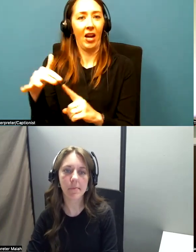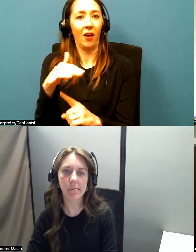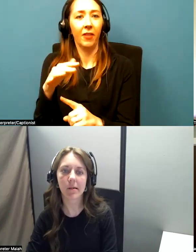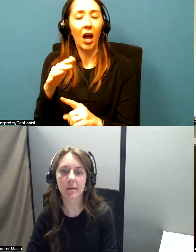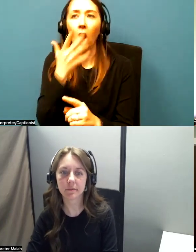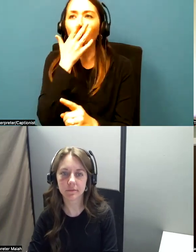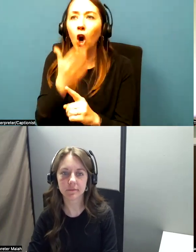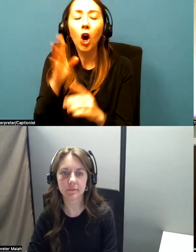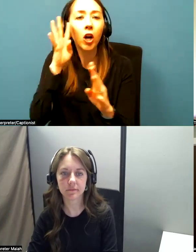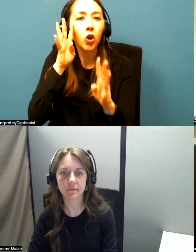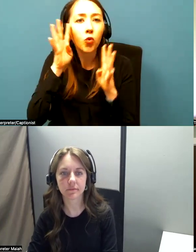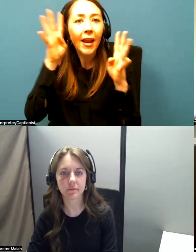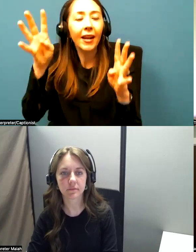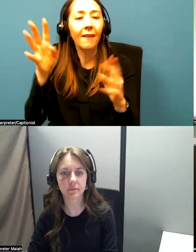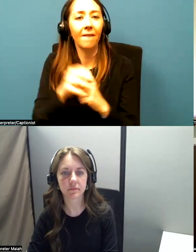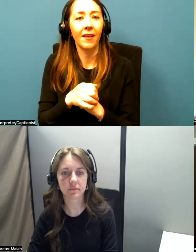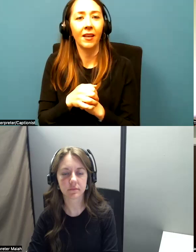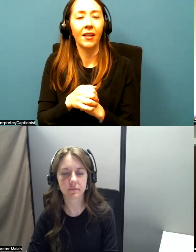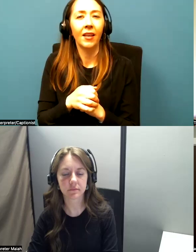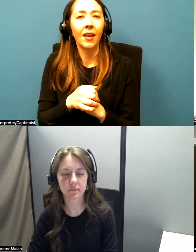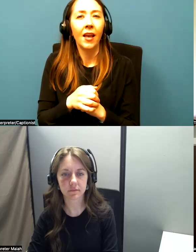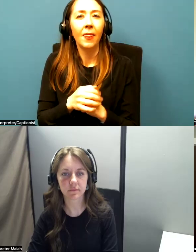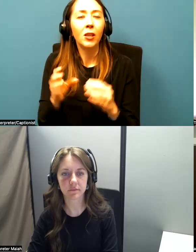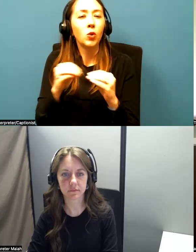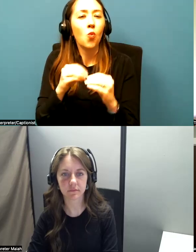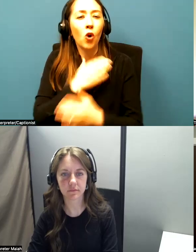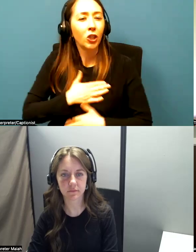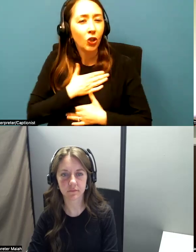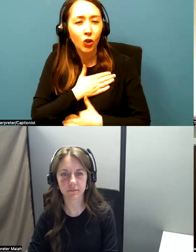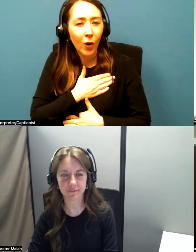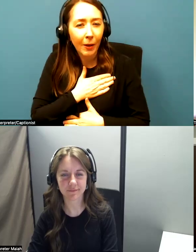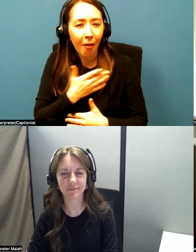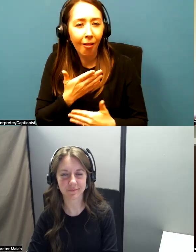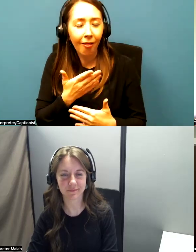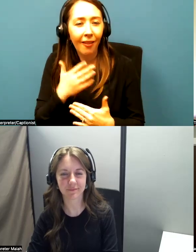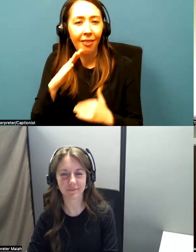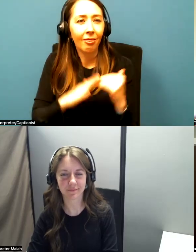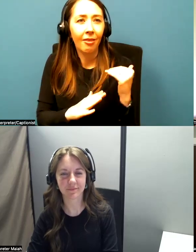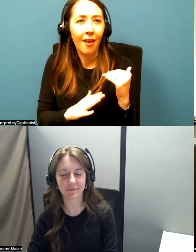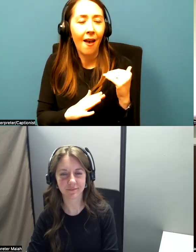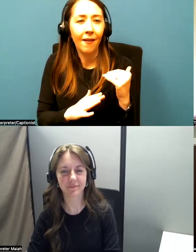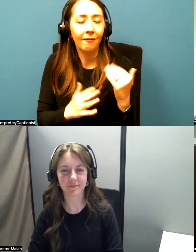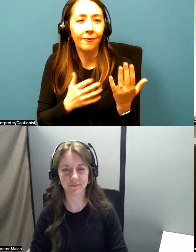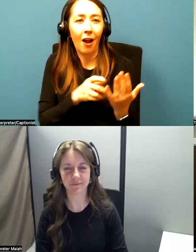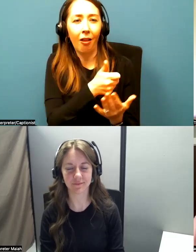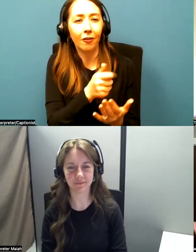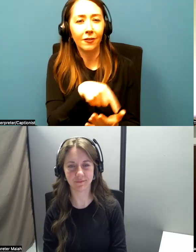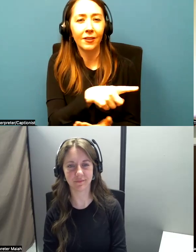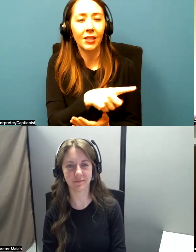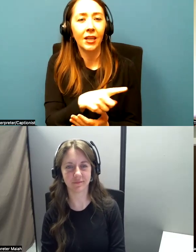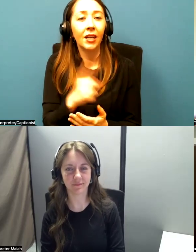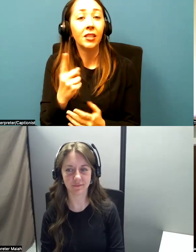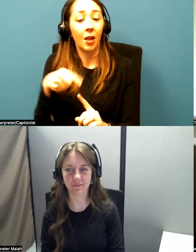creativity that is just so much more enjoyable. And so somebody like